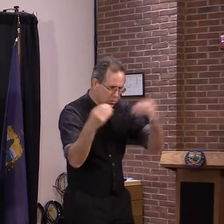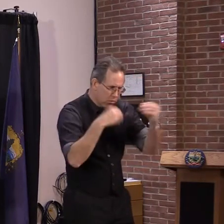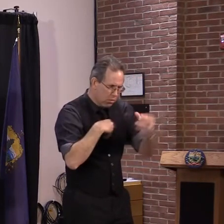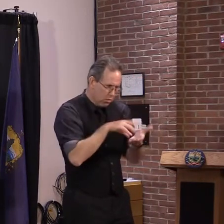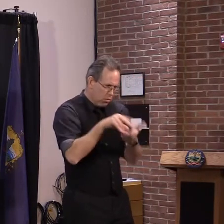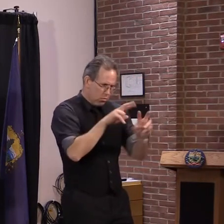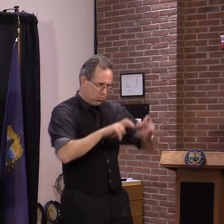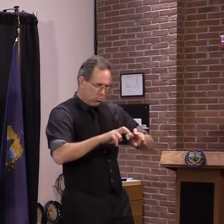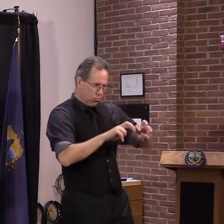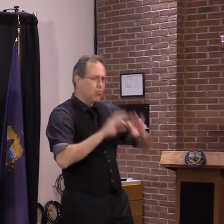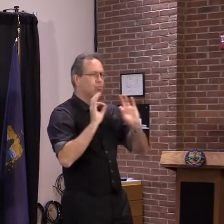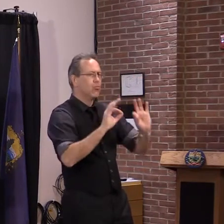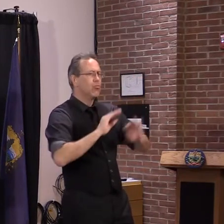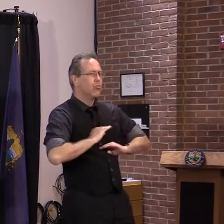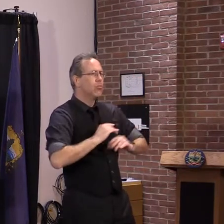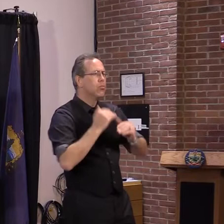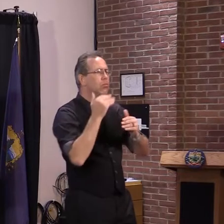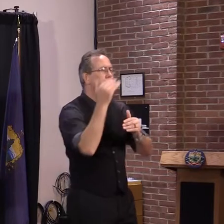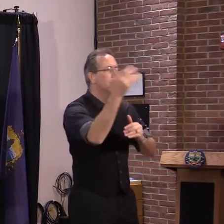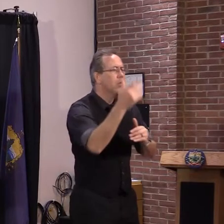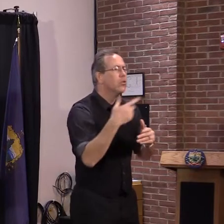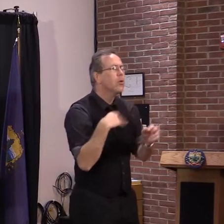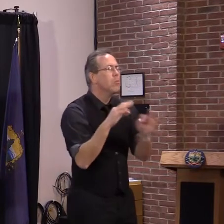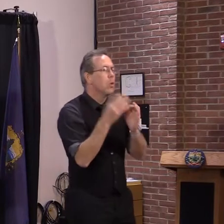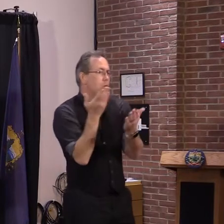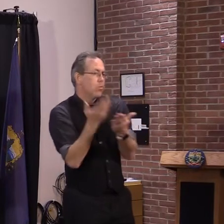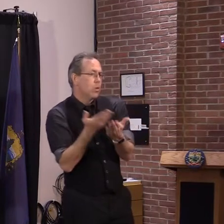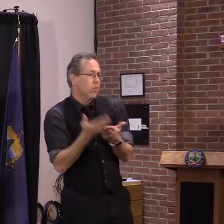vaccine with more confidence when it is approved.